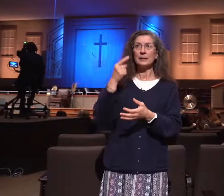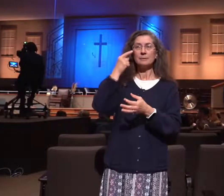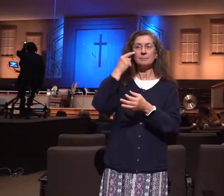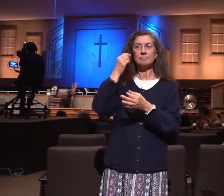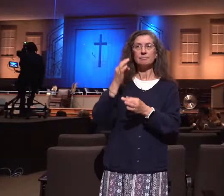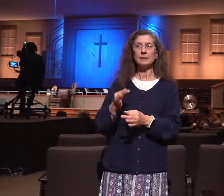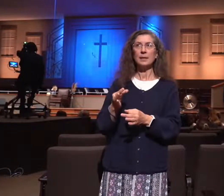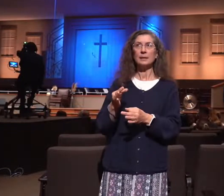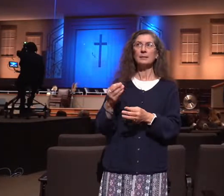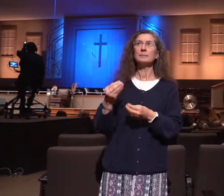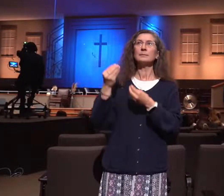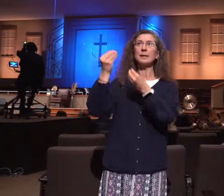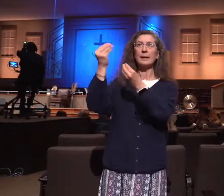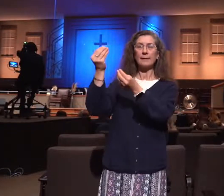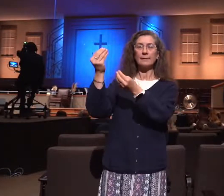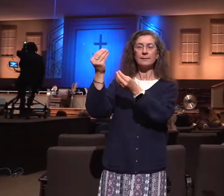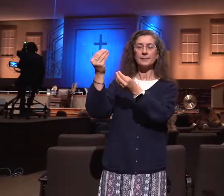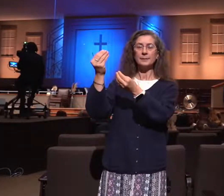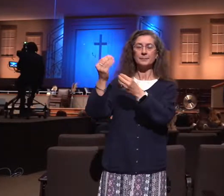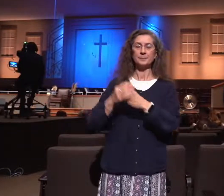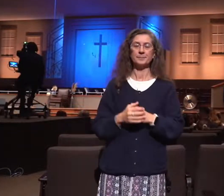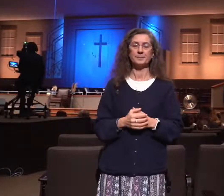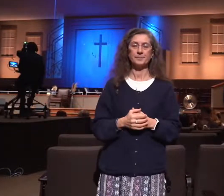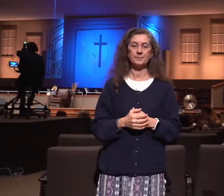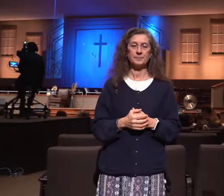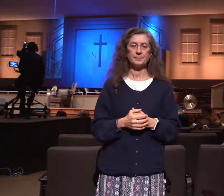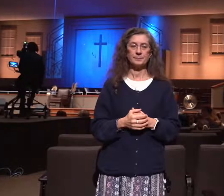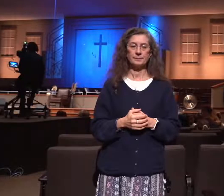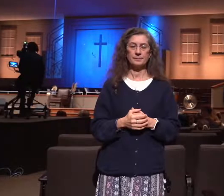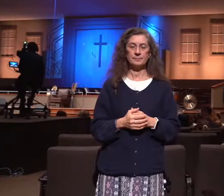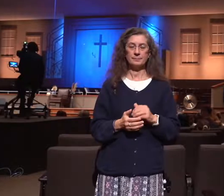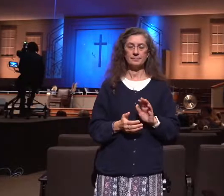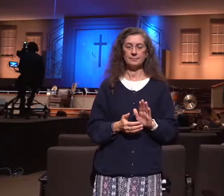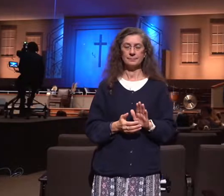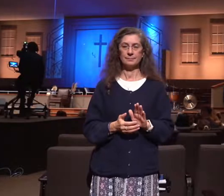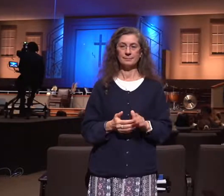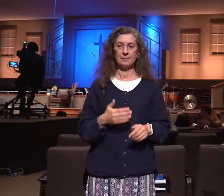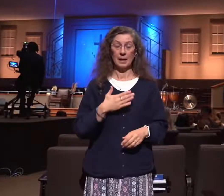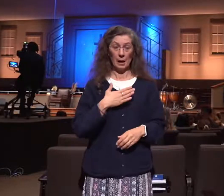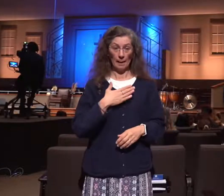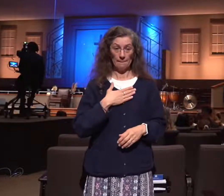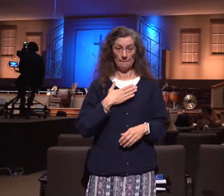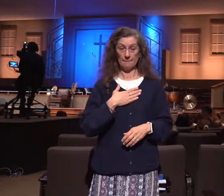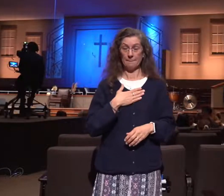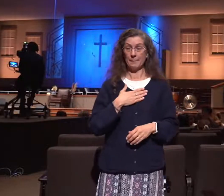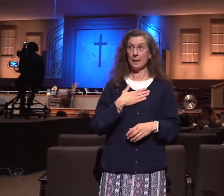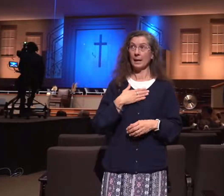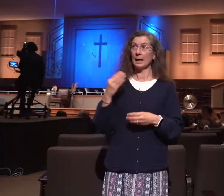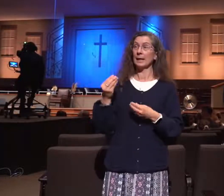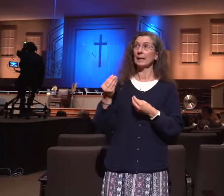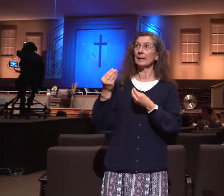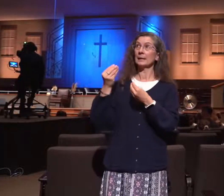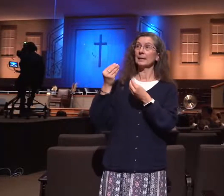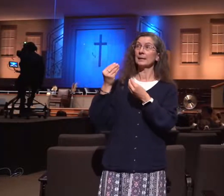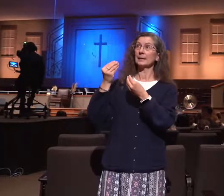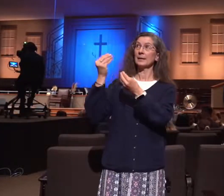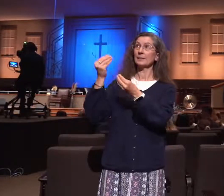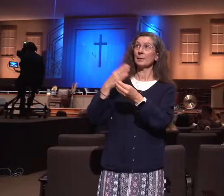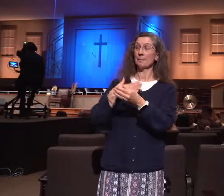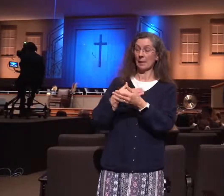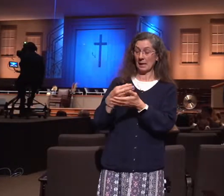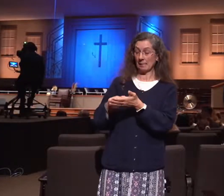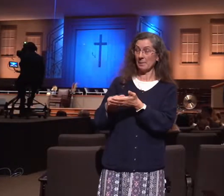me about it. And, hey, by the way, my tithe did not make an